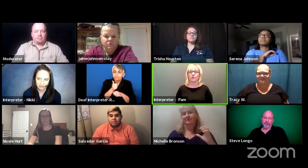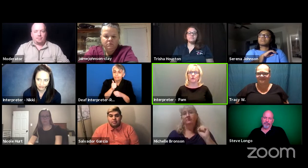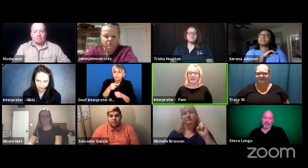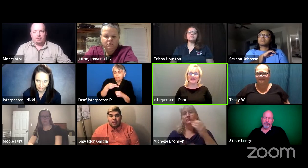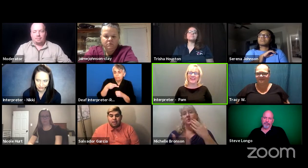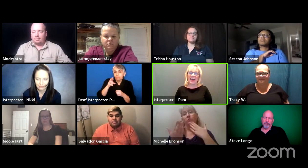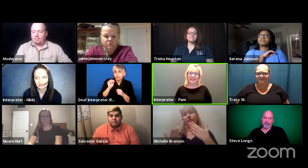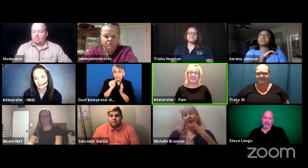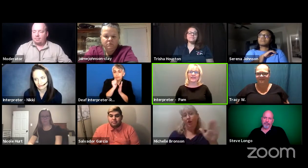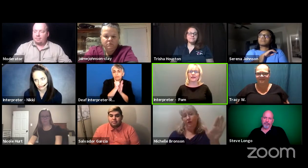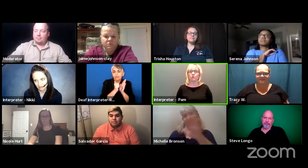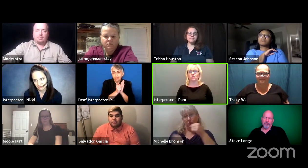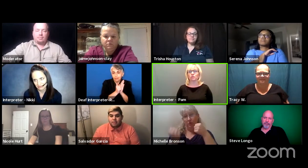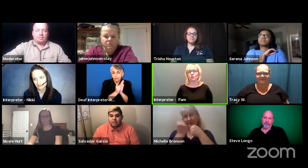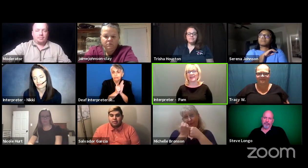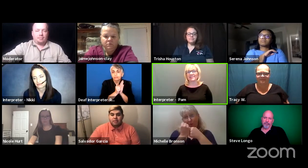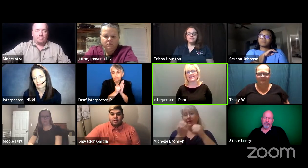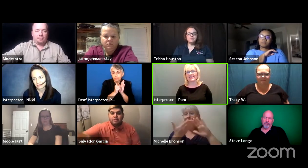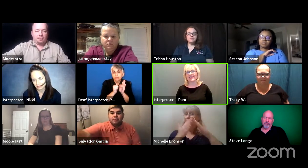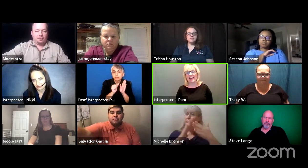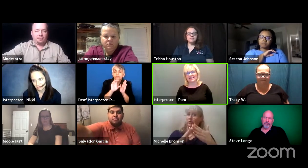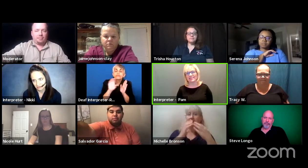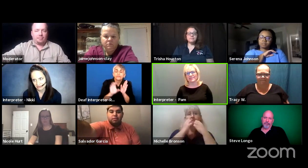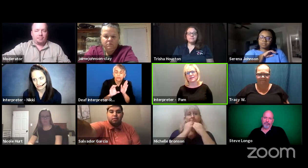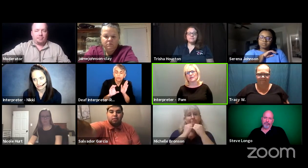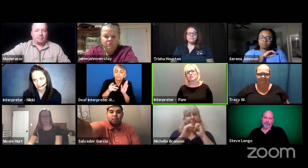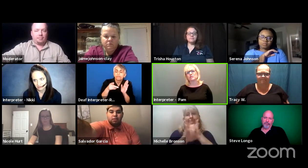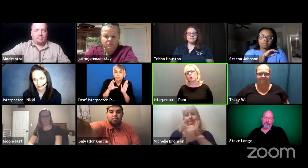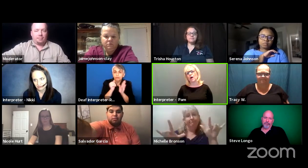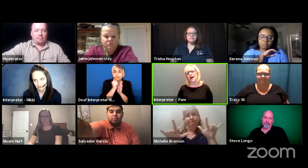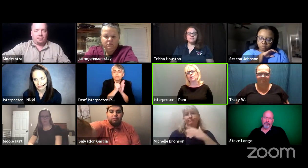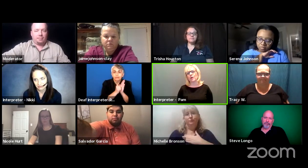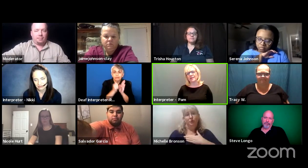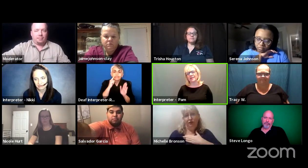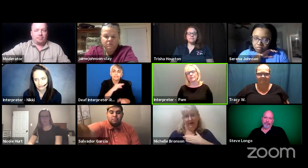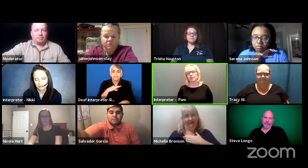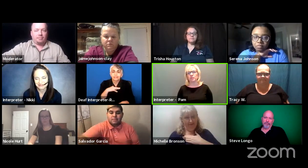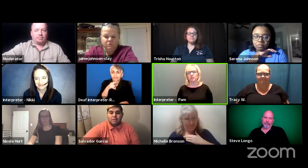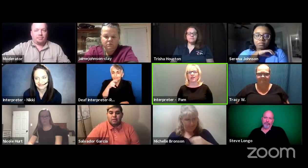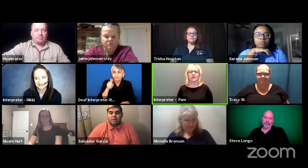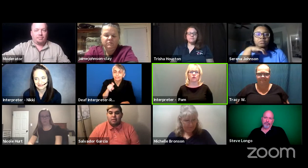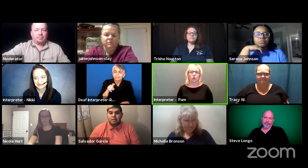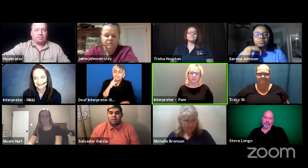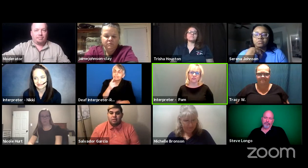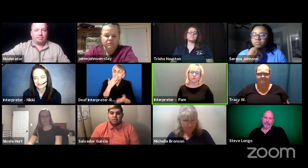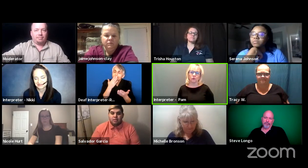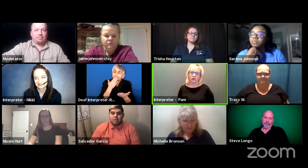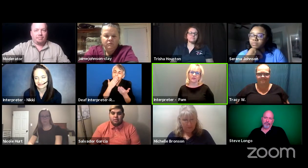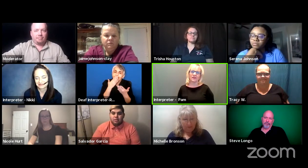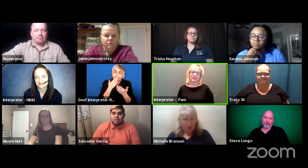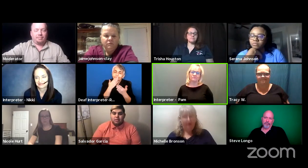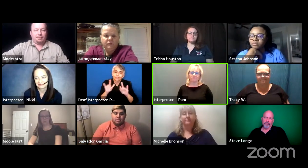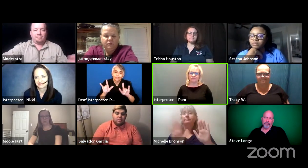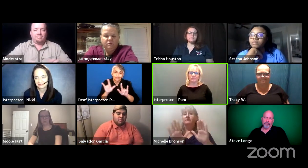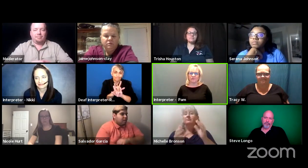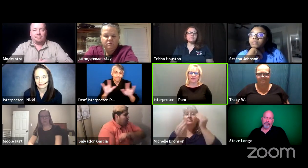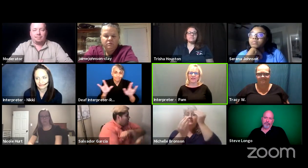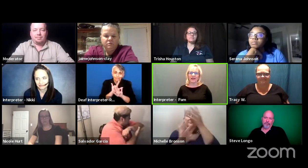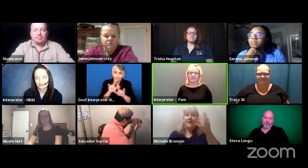who need that in order to access classes. So I greatly appreciate your support in that